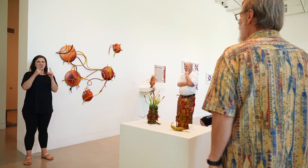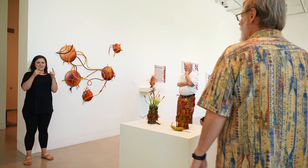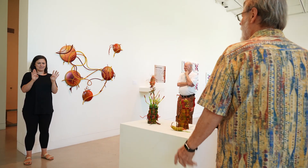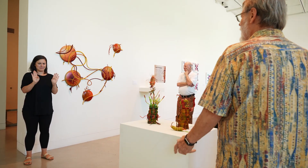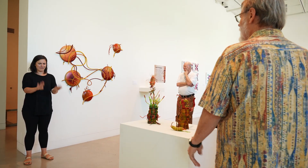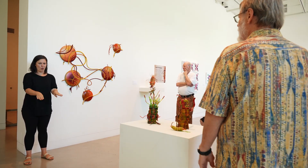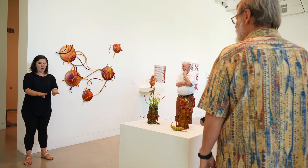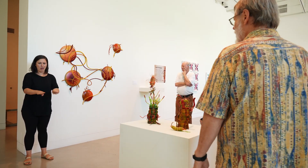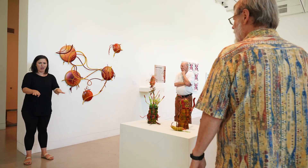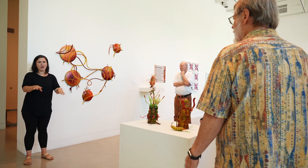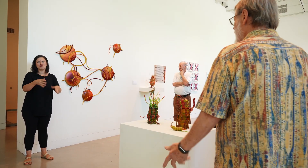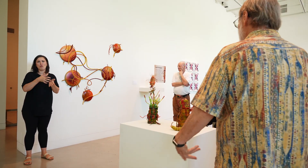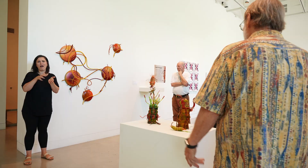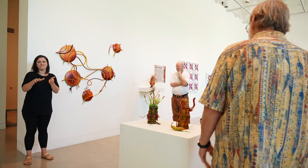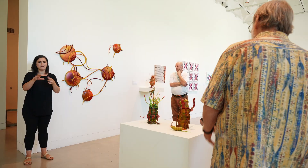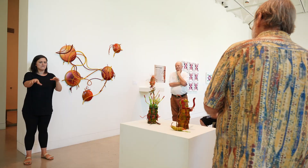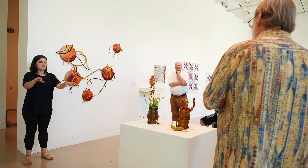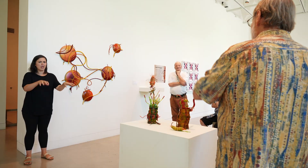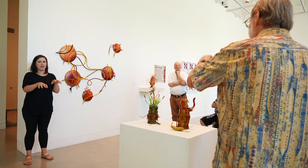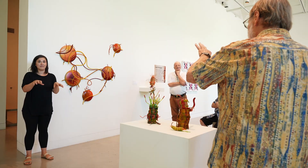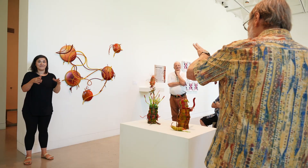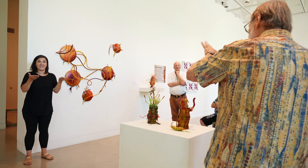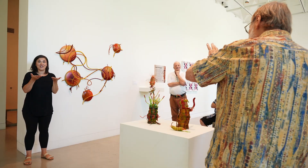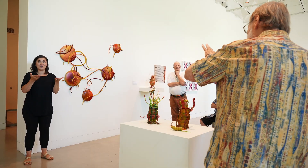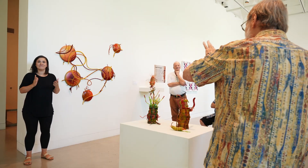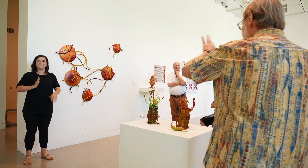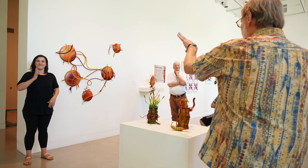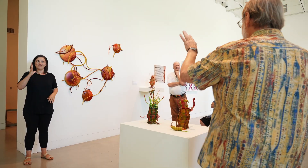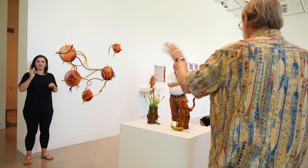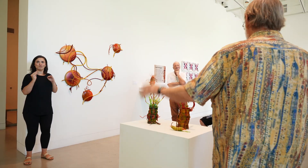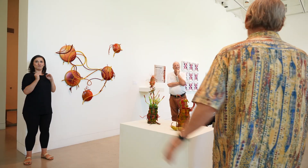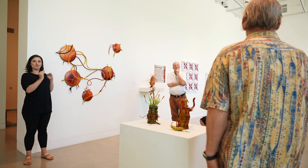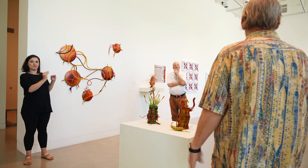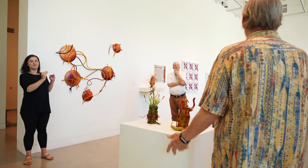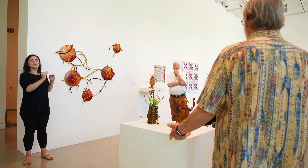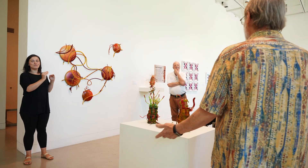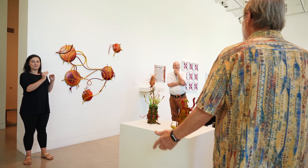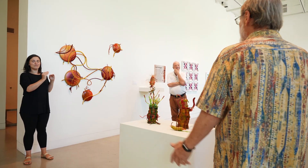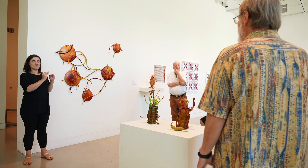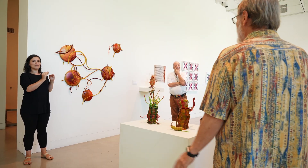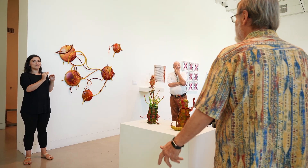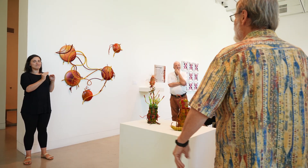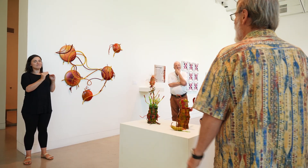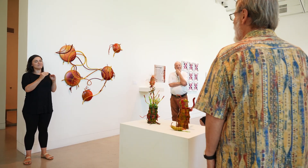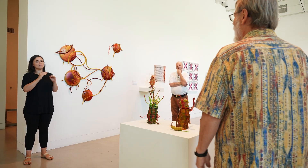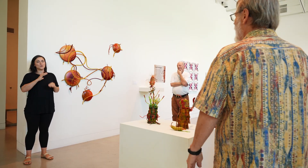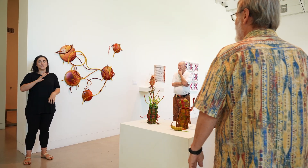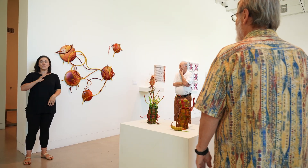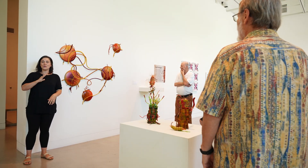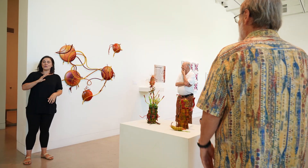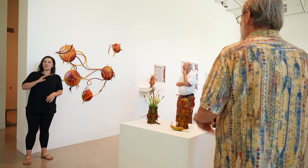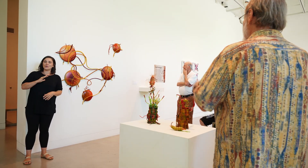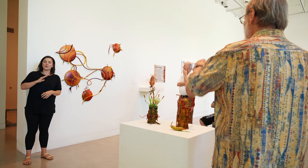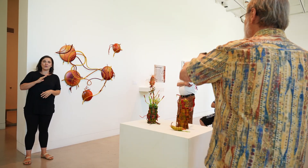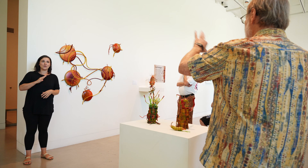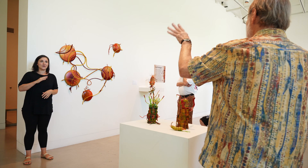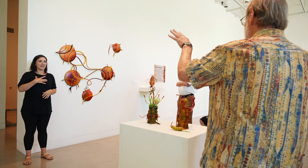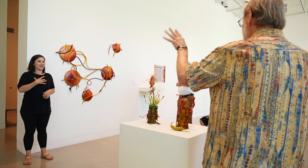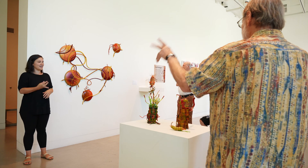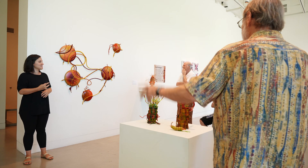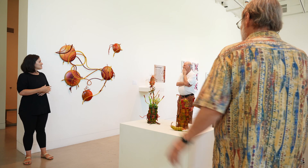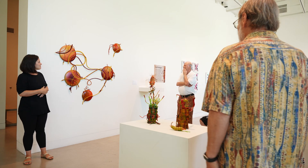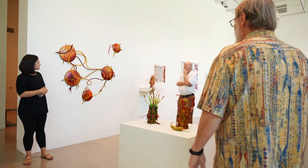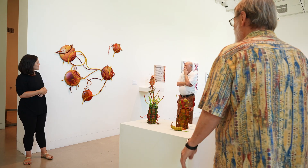floor. And so we came down, and I figured out a way to fasten that securely to it. And we put those